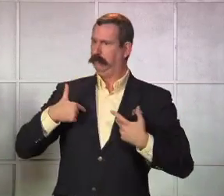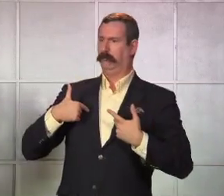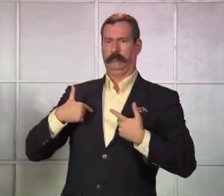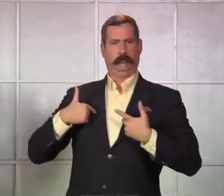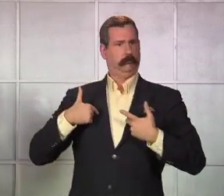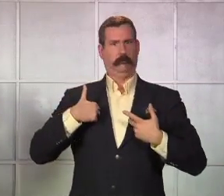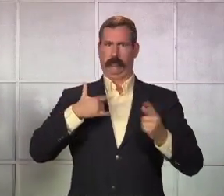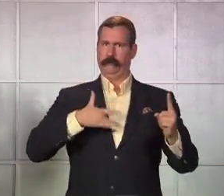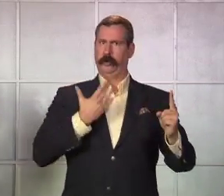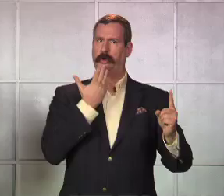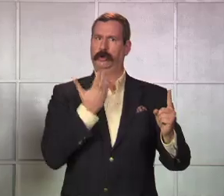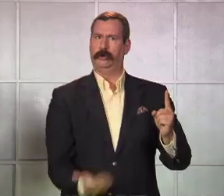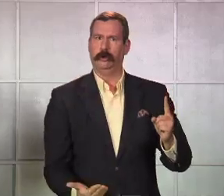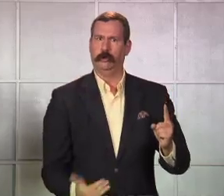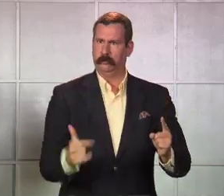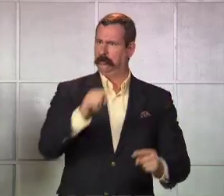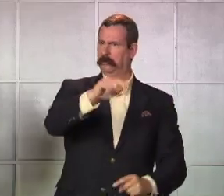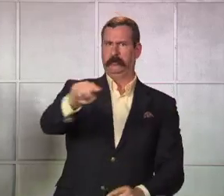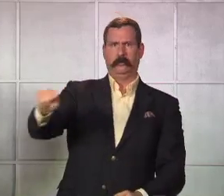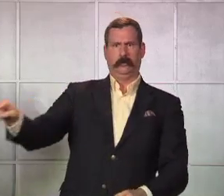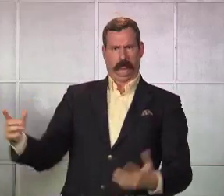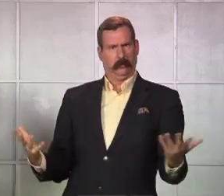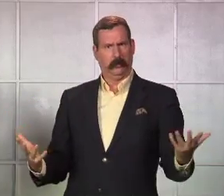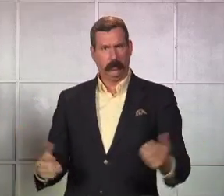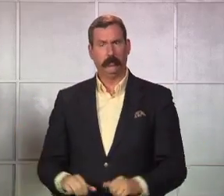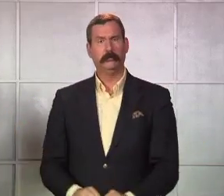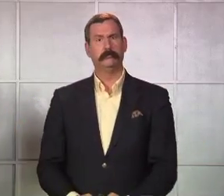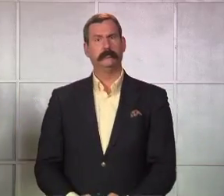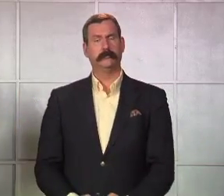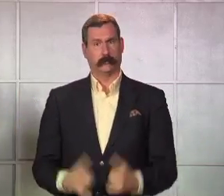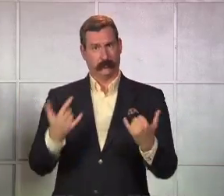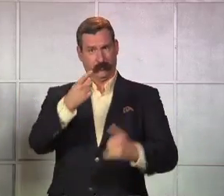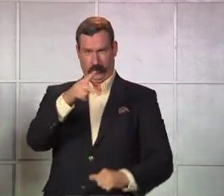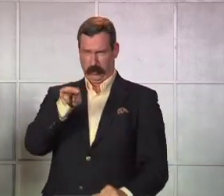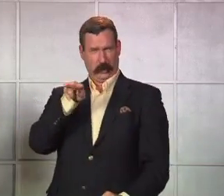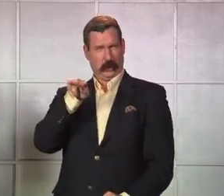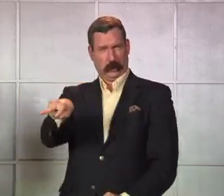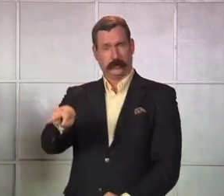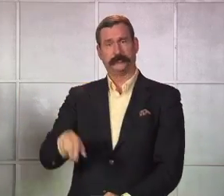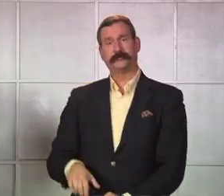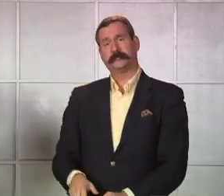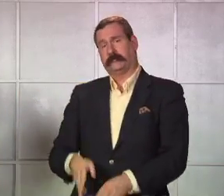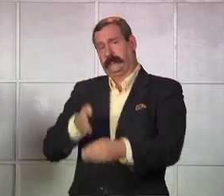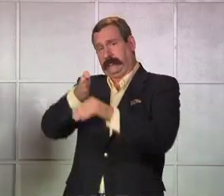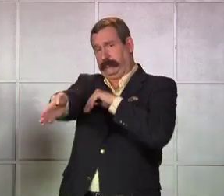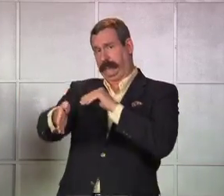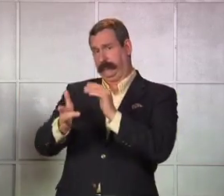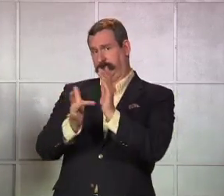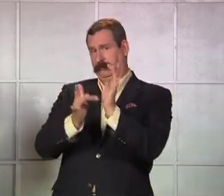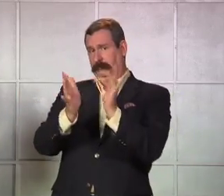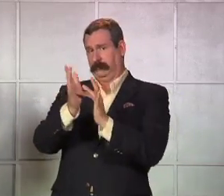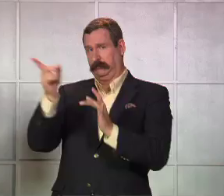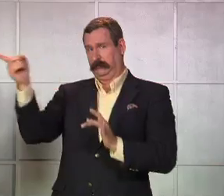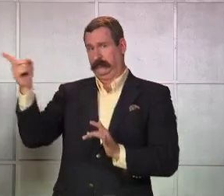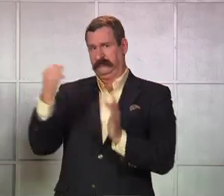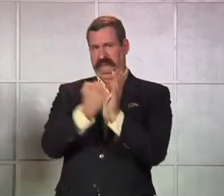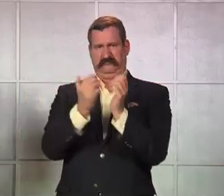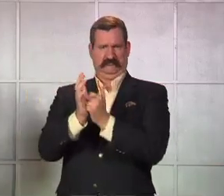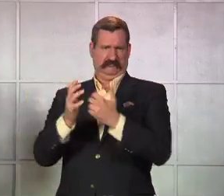Peter felt good to be called as a leader among the group. As Jesus looked toward the future, he knew he would be